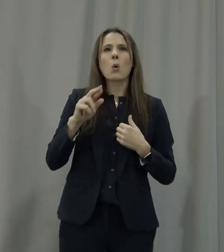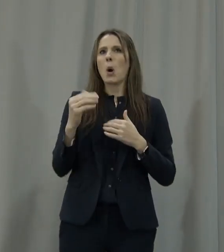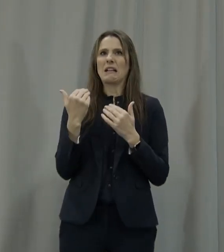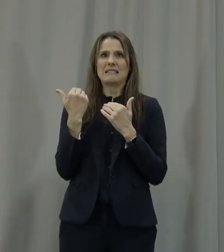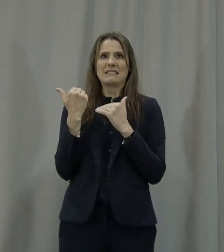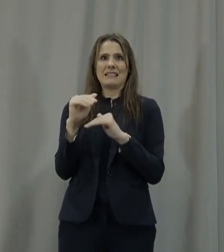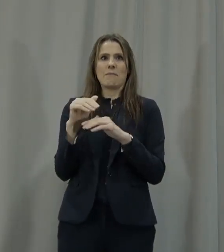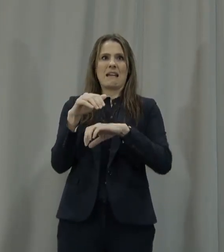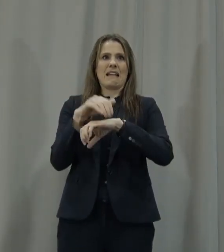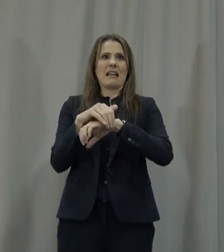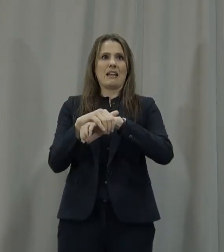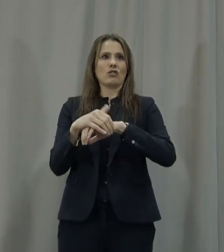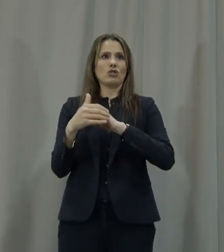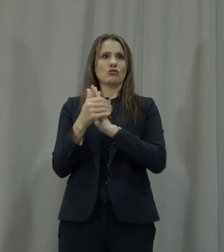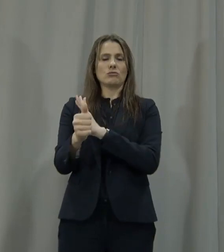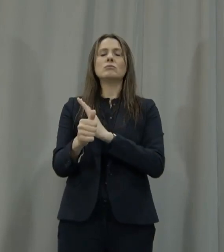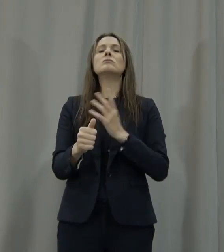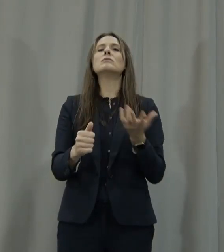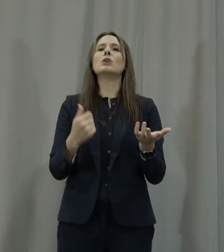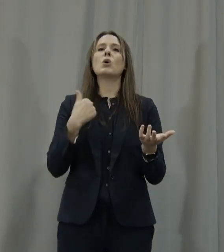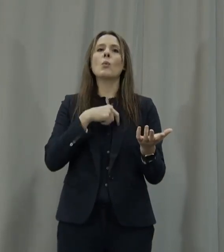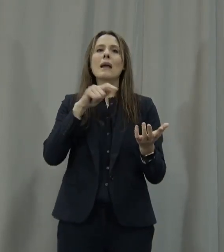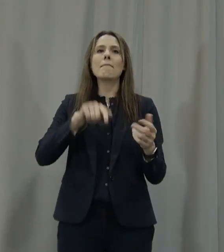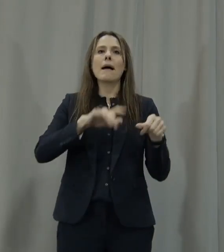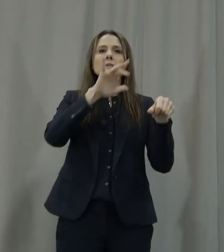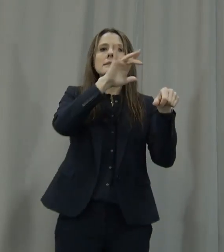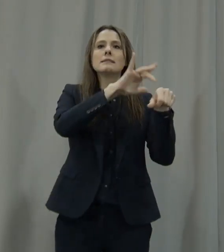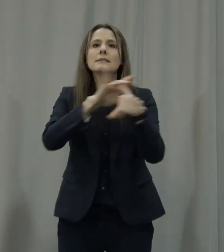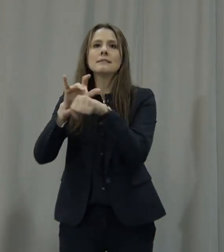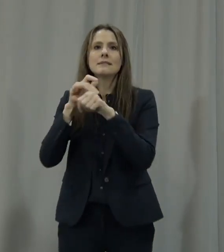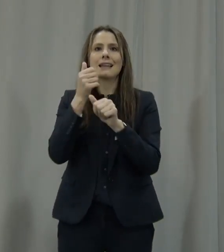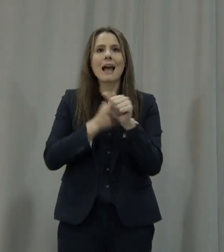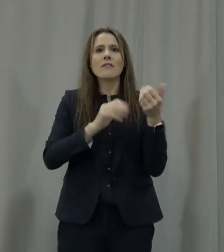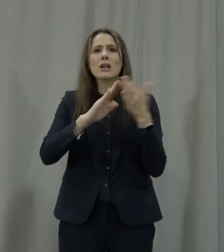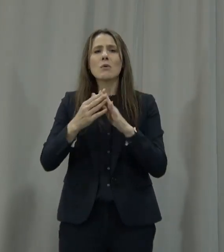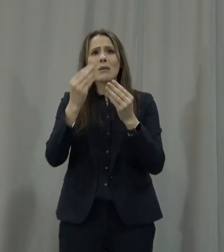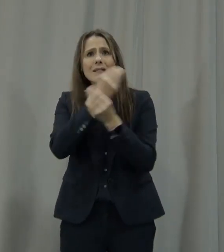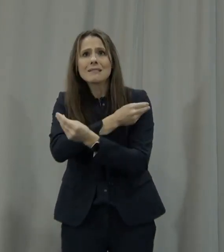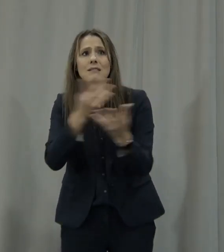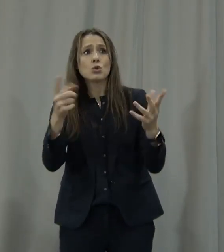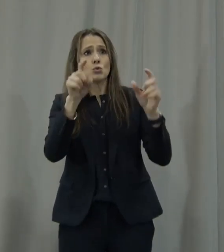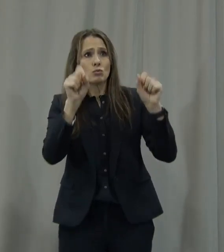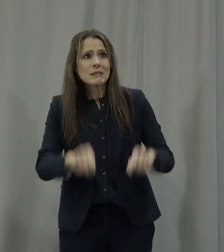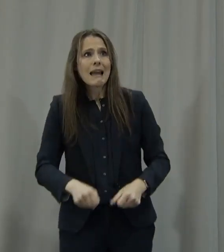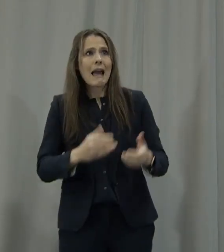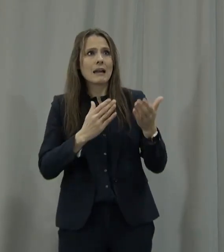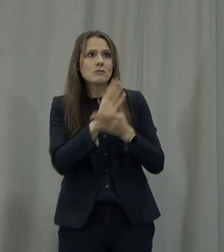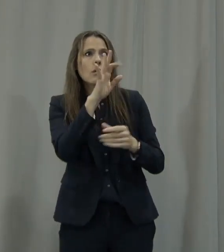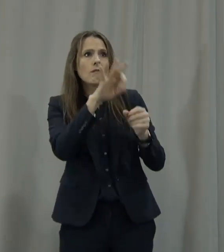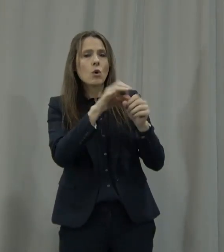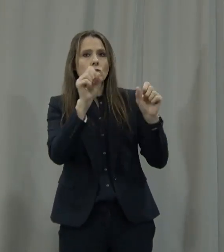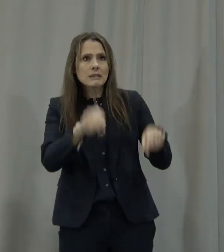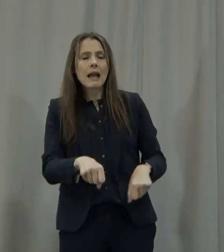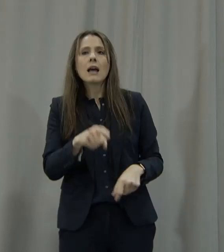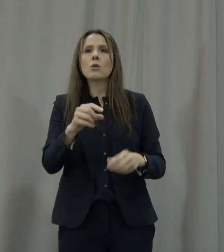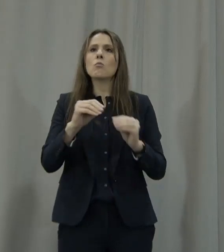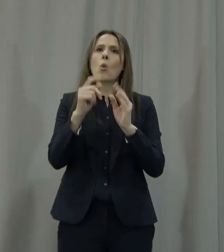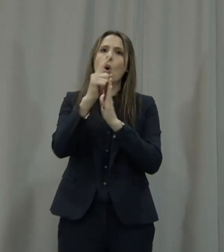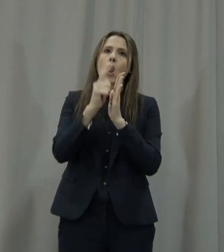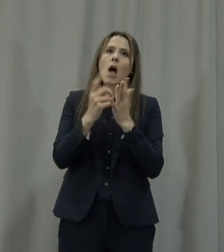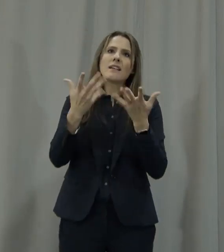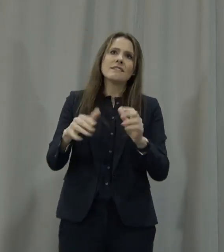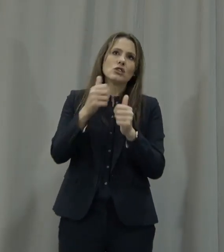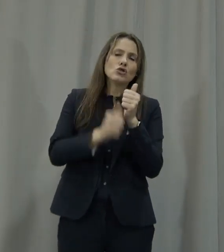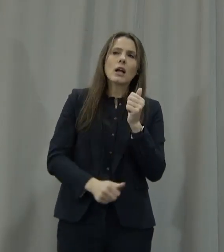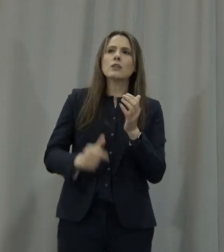must get out in the community and advise everyone of their right to vote. Laws have been changed. More laws have been introduced in